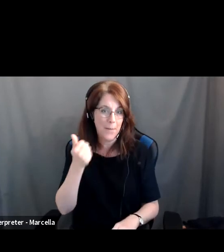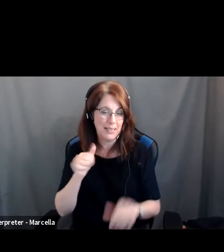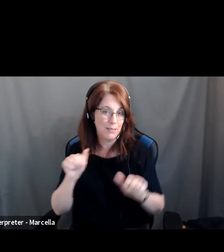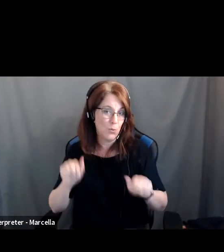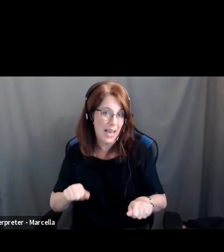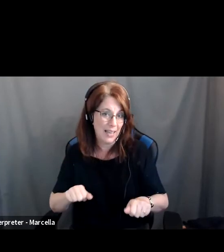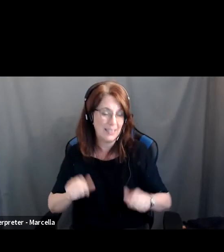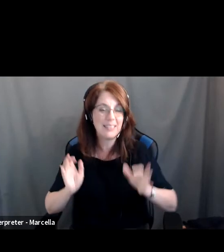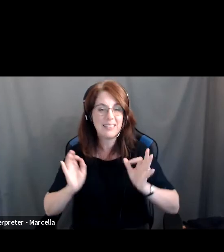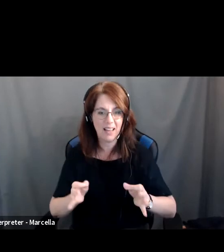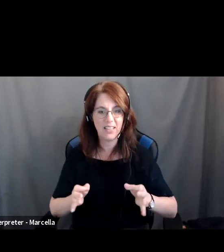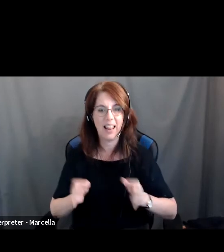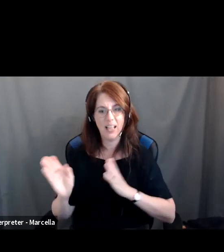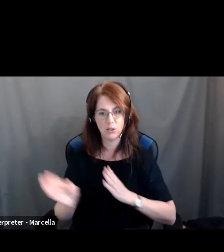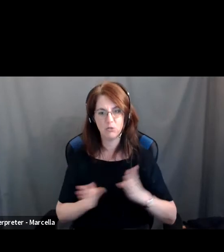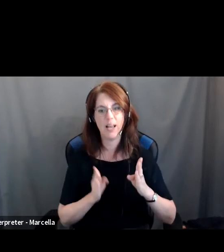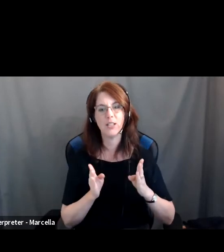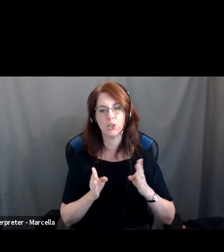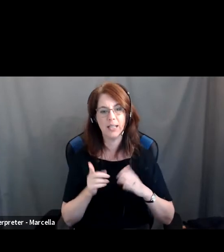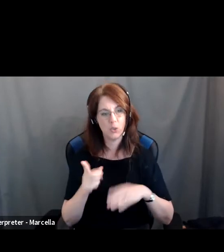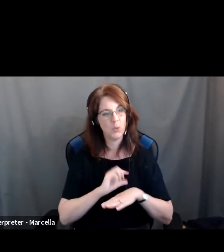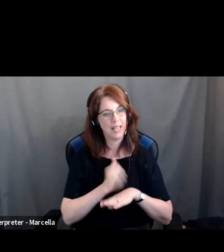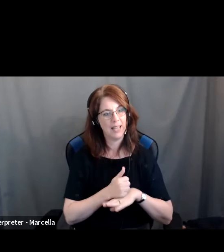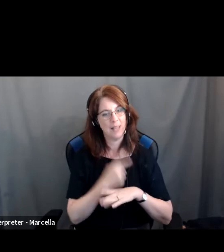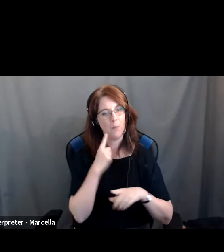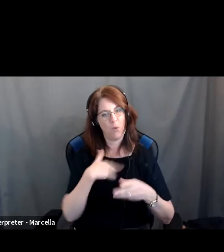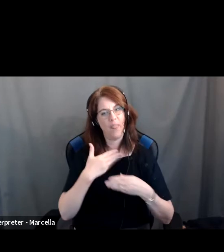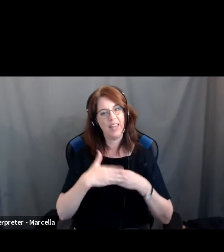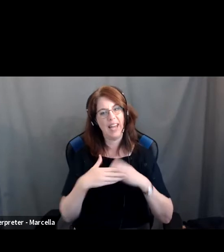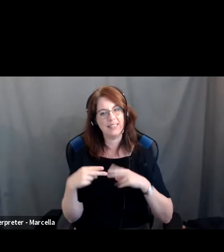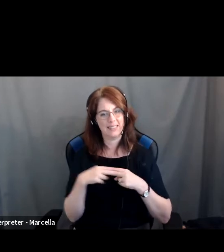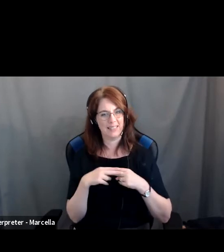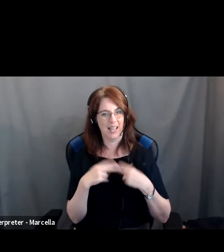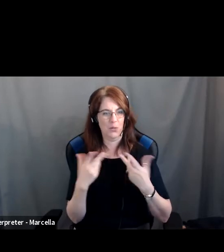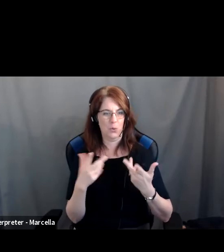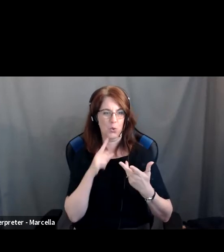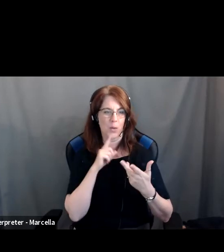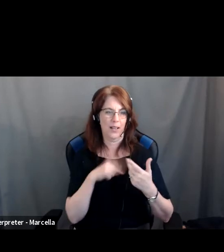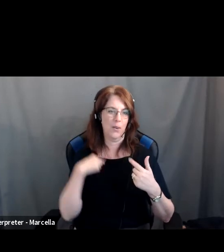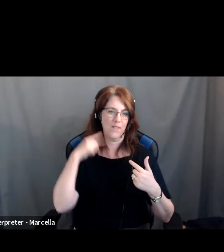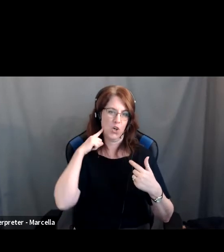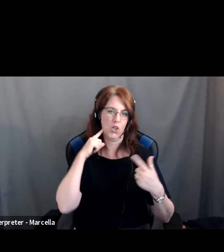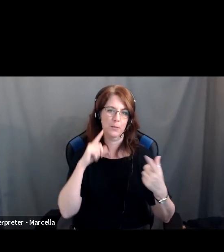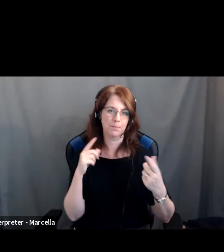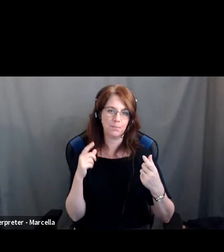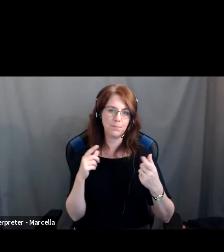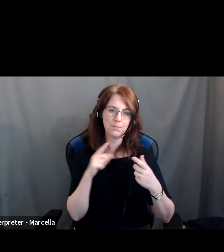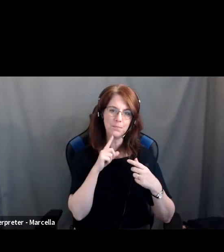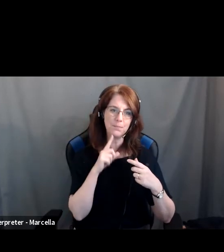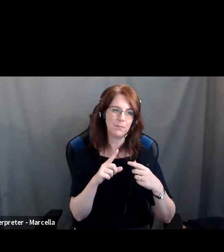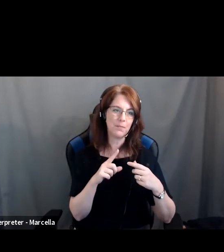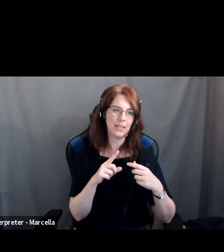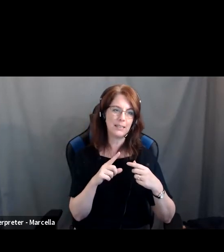can is definitely one of those strategies. And you set us up really well for our next slide, which we've really heard is the extent